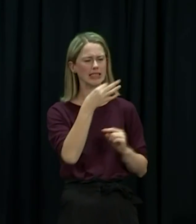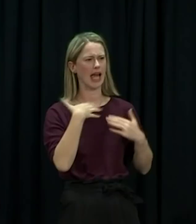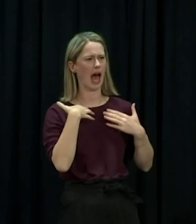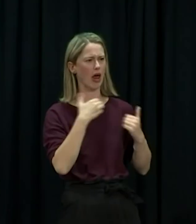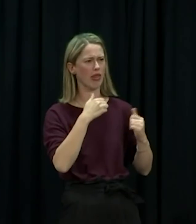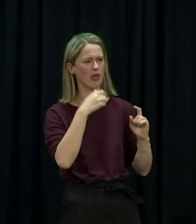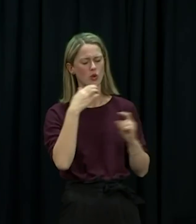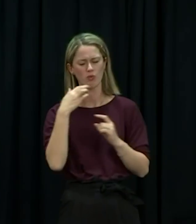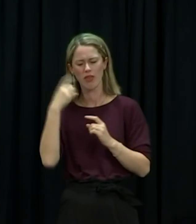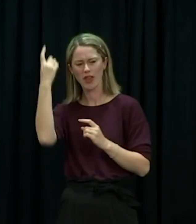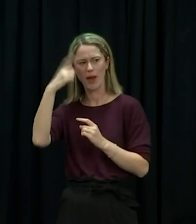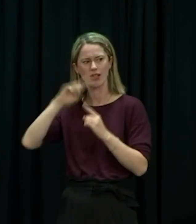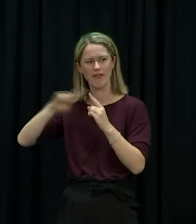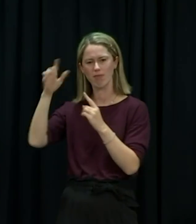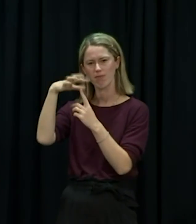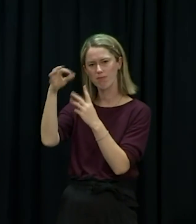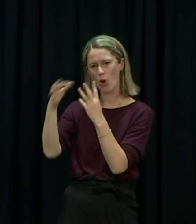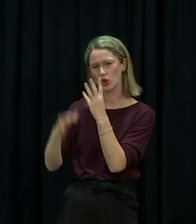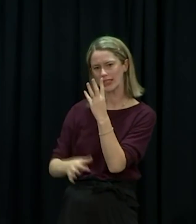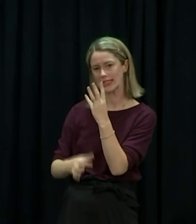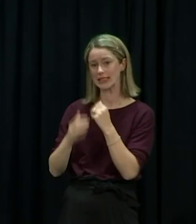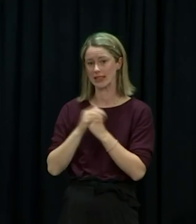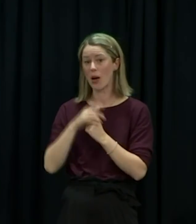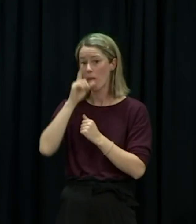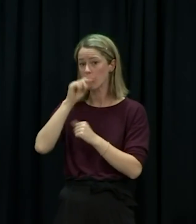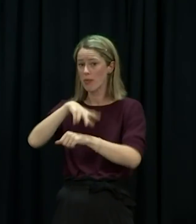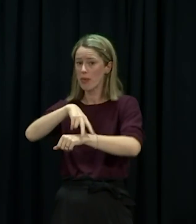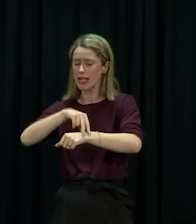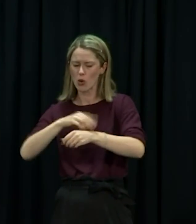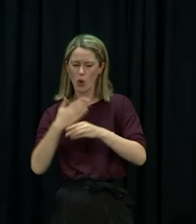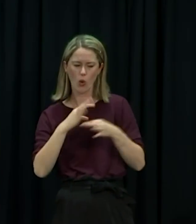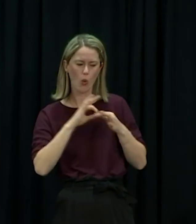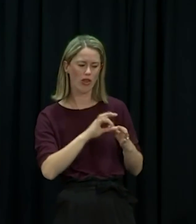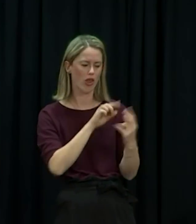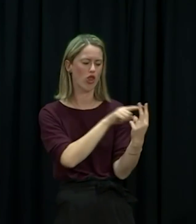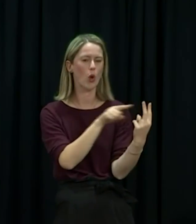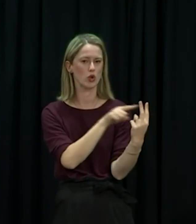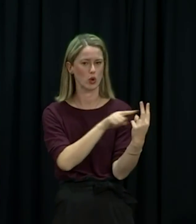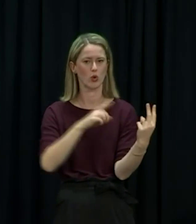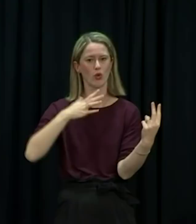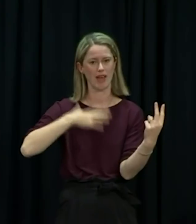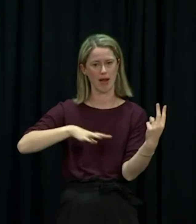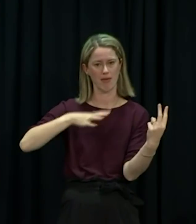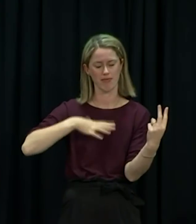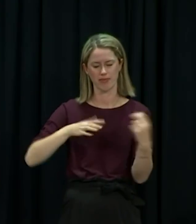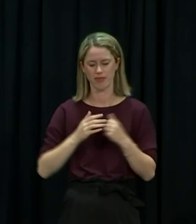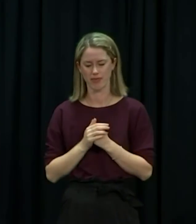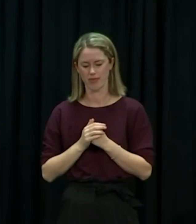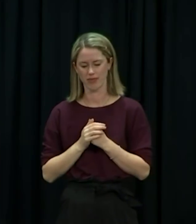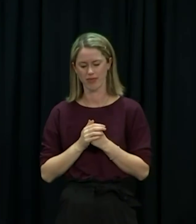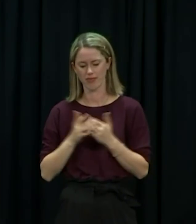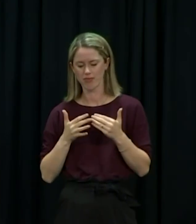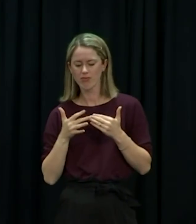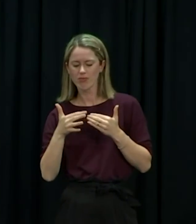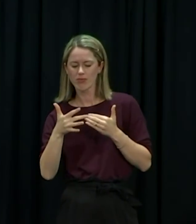of the options available to them as they and the police work with the individuals involved. In the meantime, decisions need